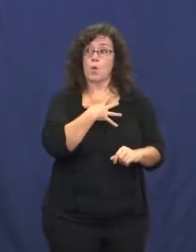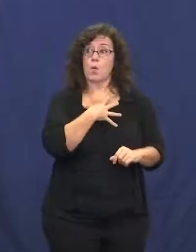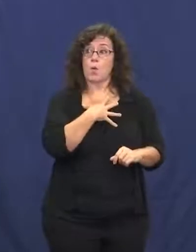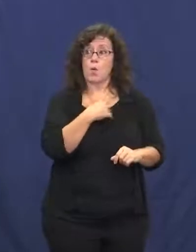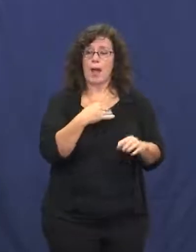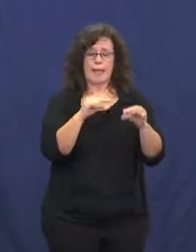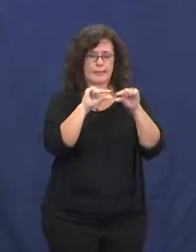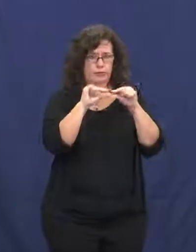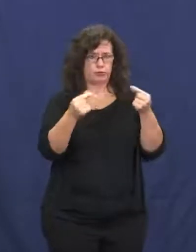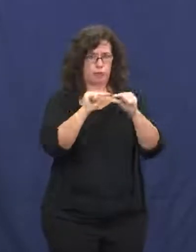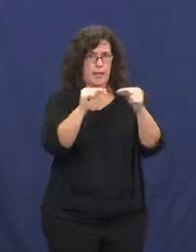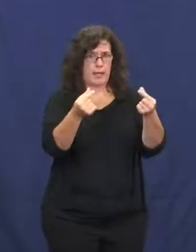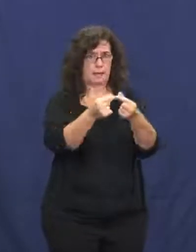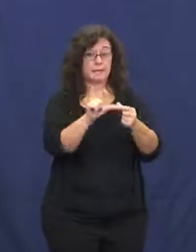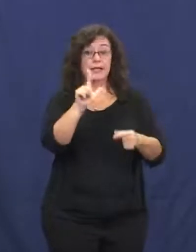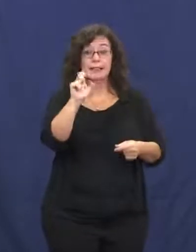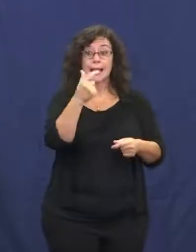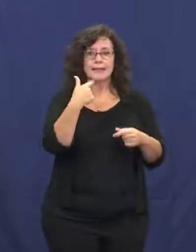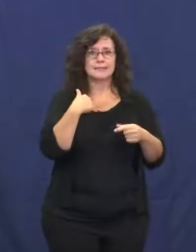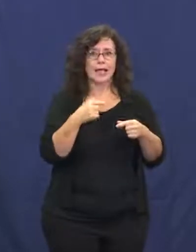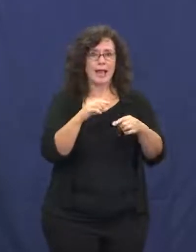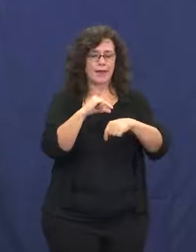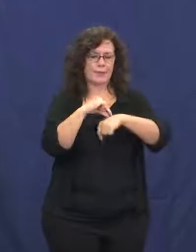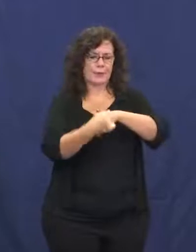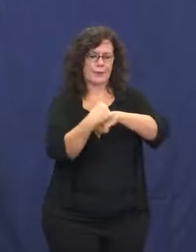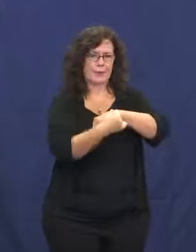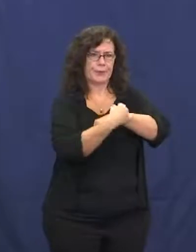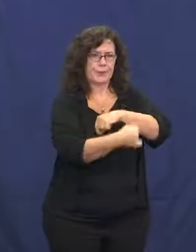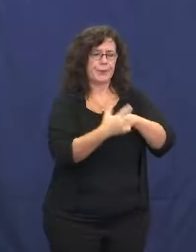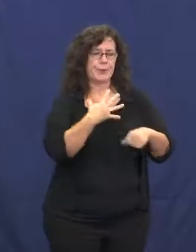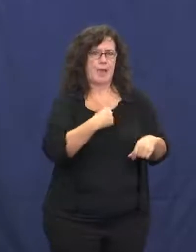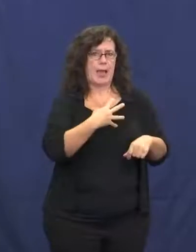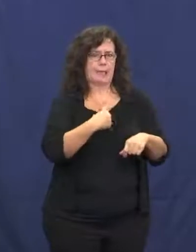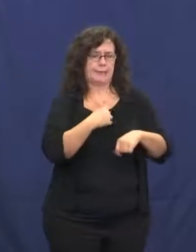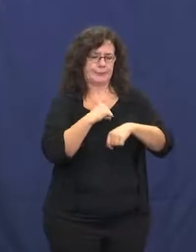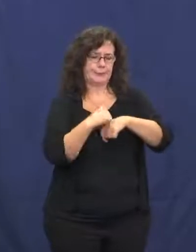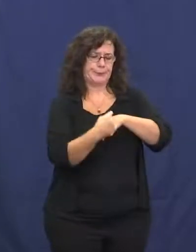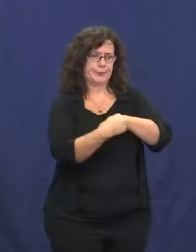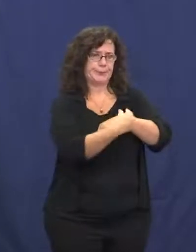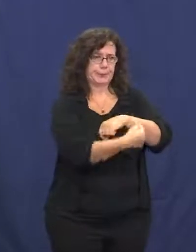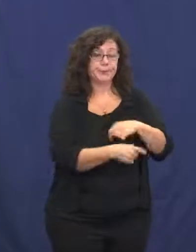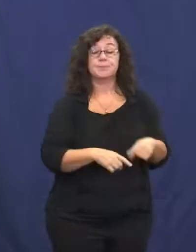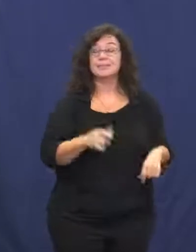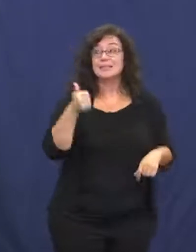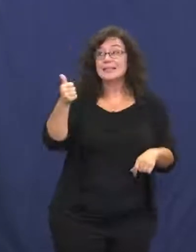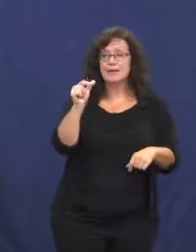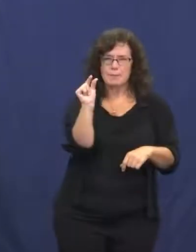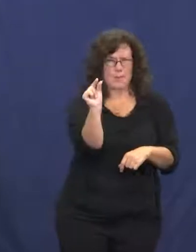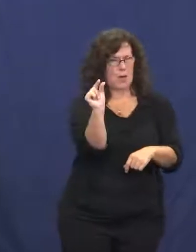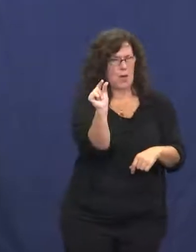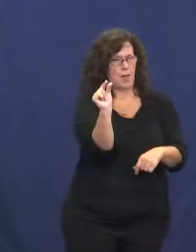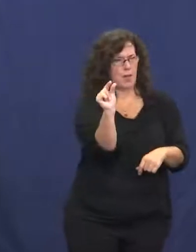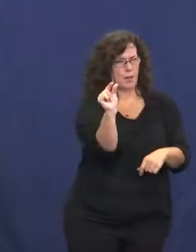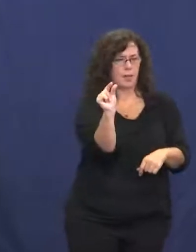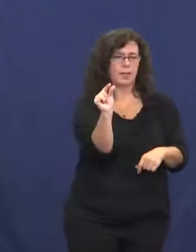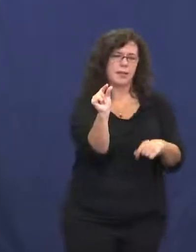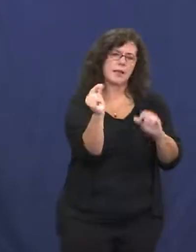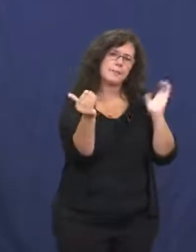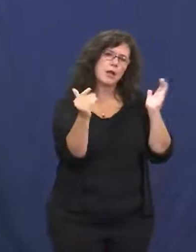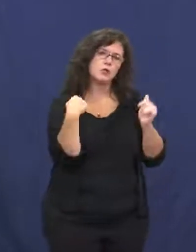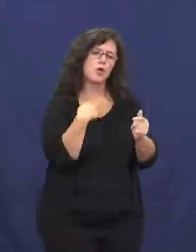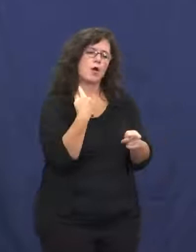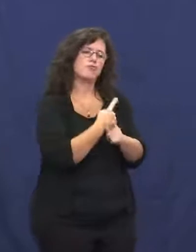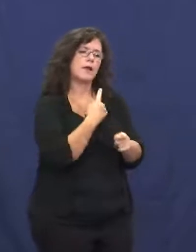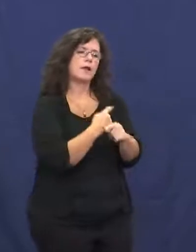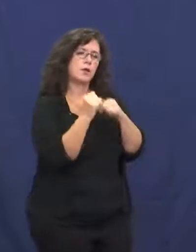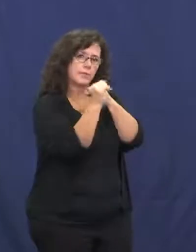and white bands on its legs. It's smaller than the native mosquitoes we have here. It's typically an 1/8 inch to